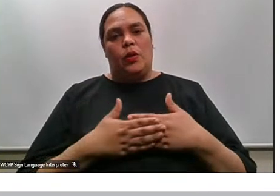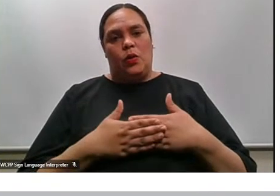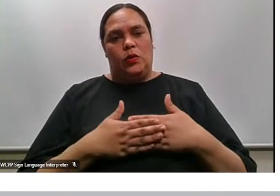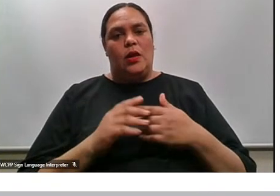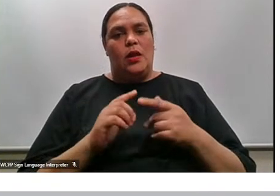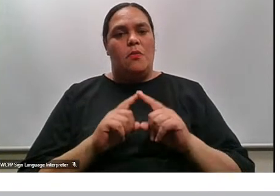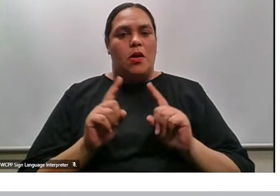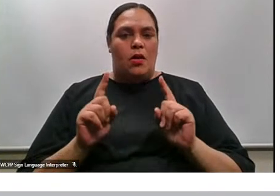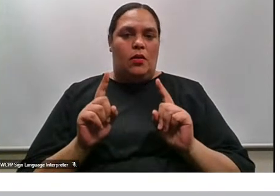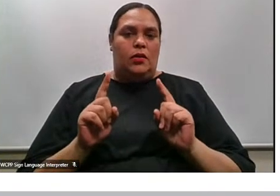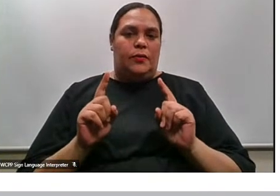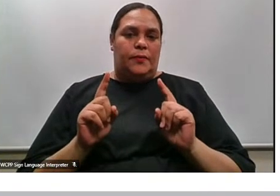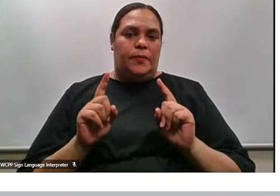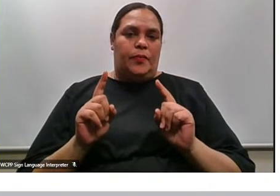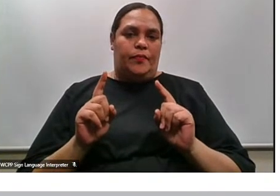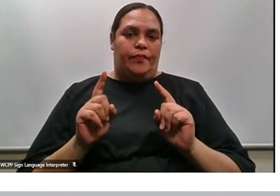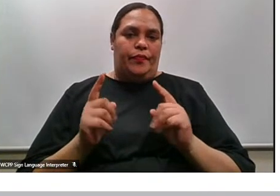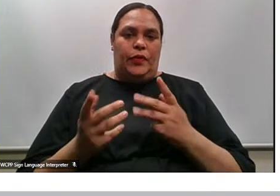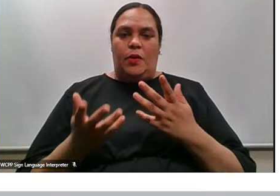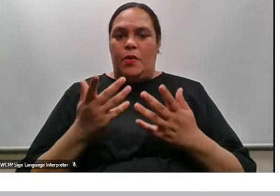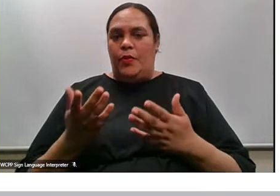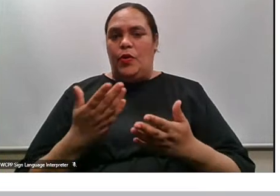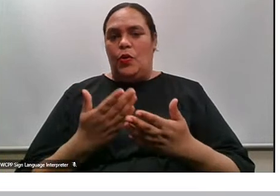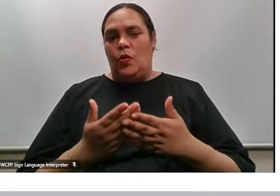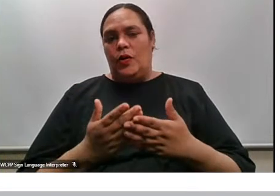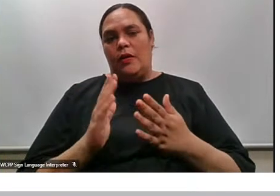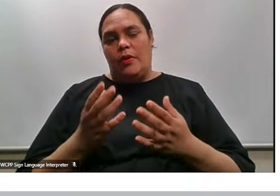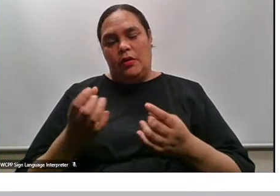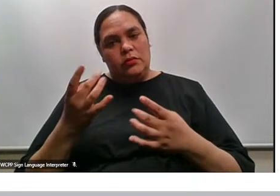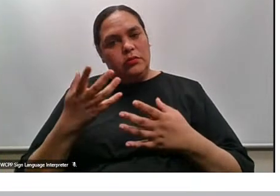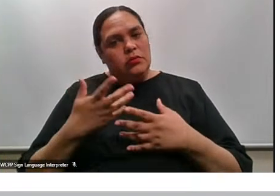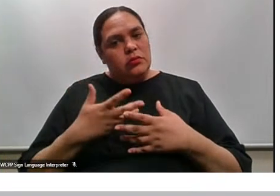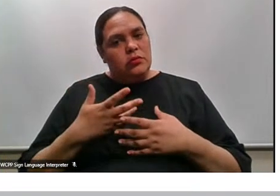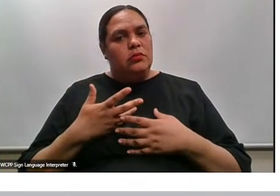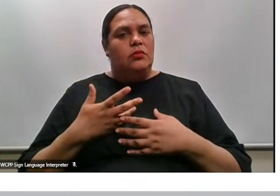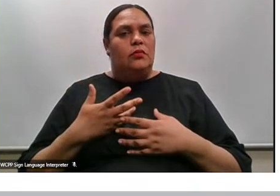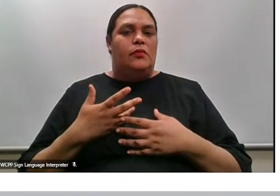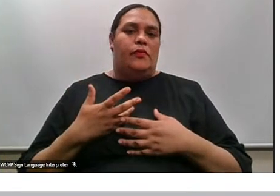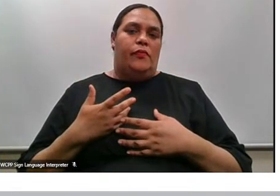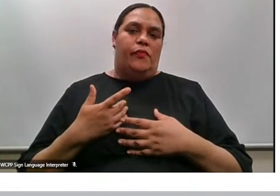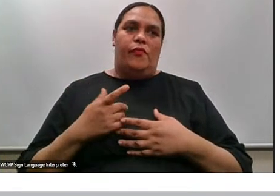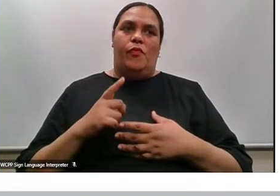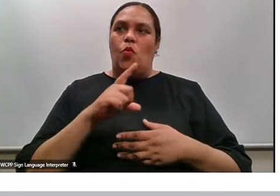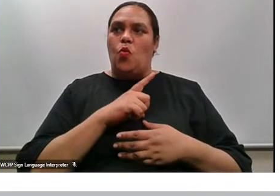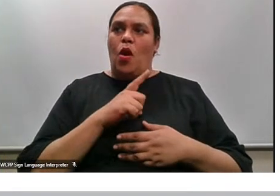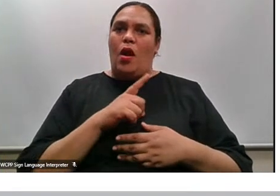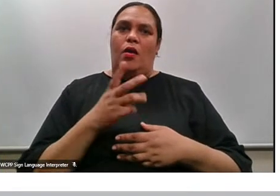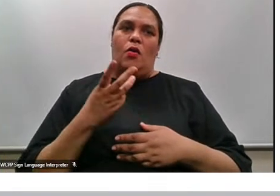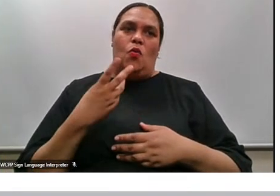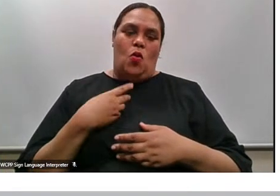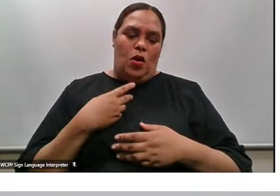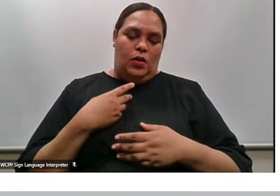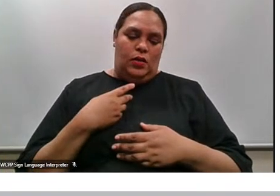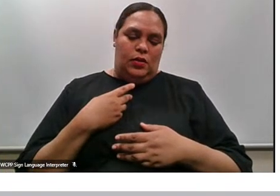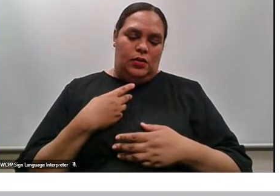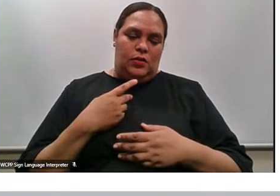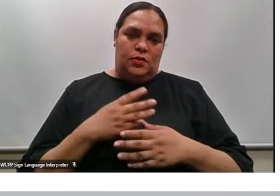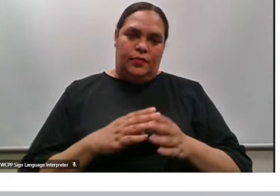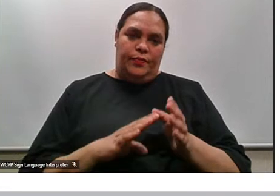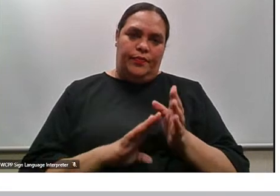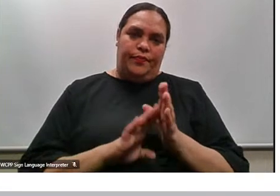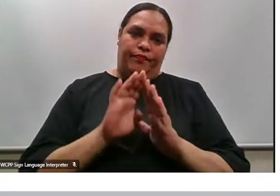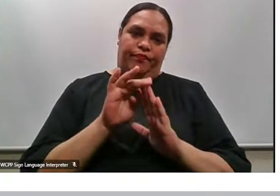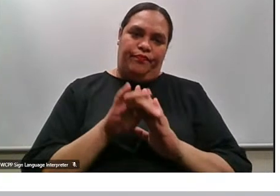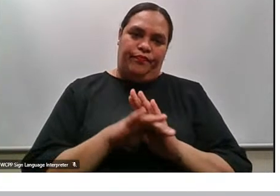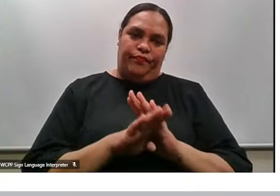But, you know, perhaps we could just get an indication as to why there was a regression. As I've said